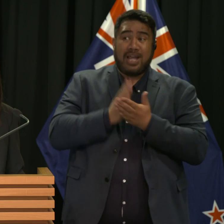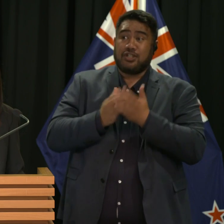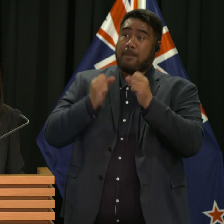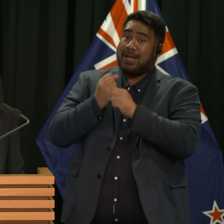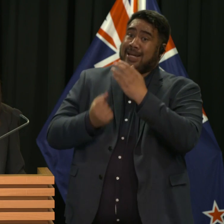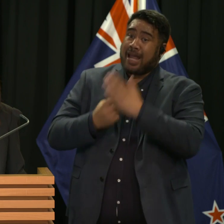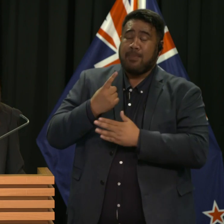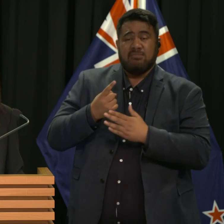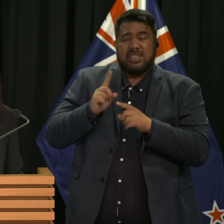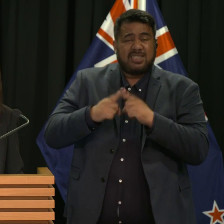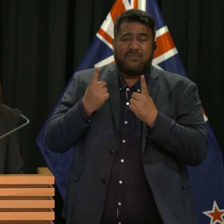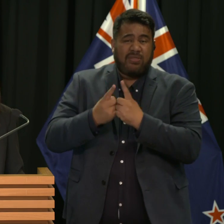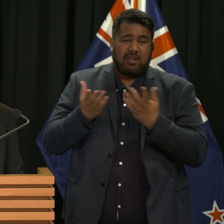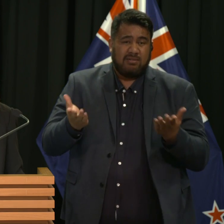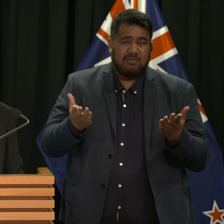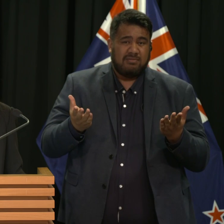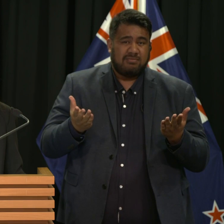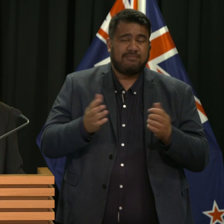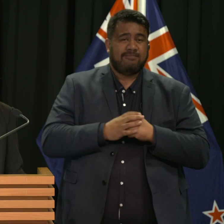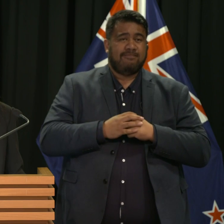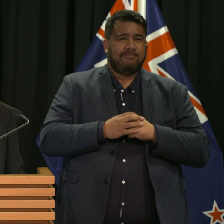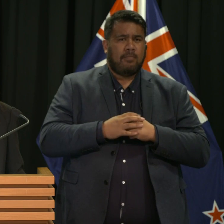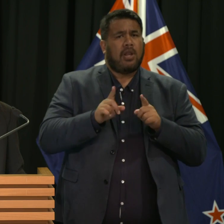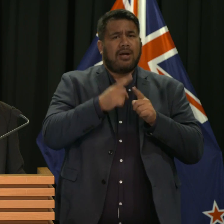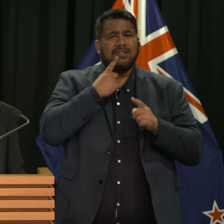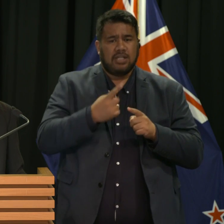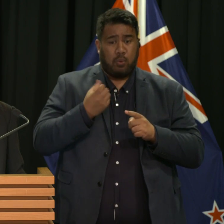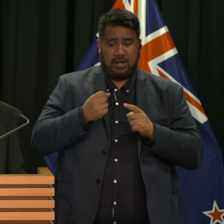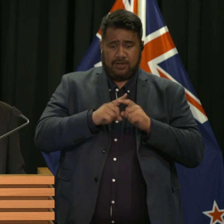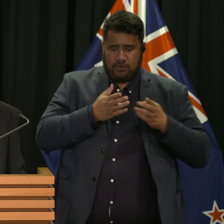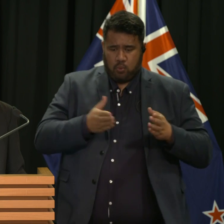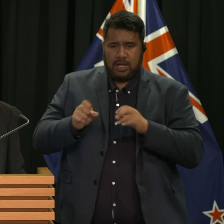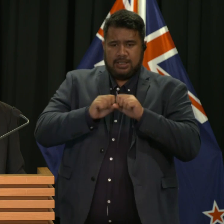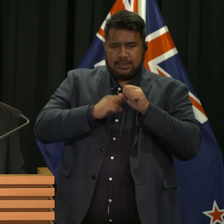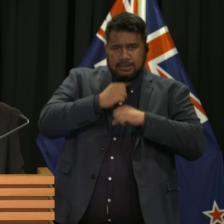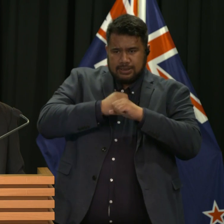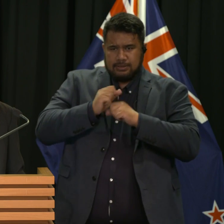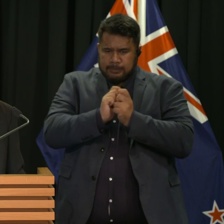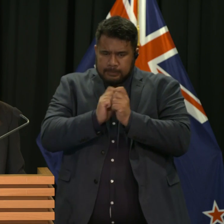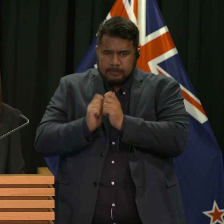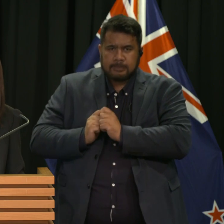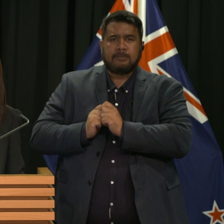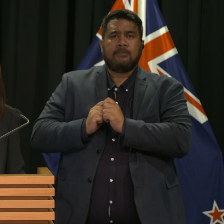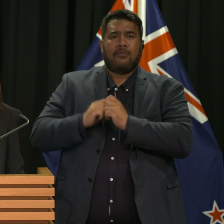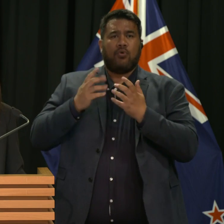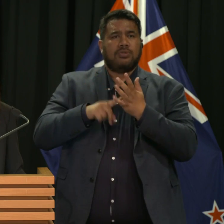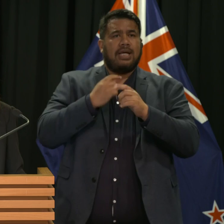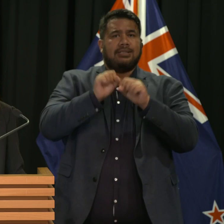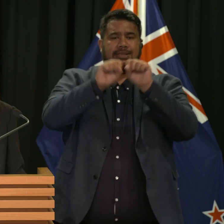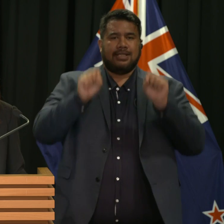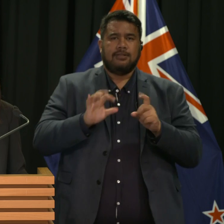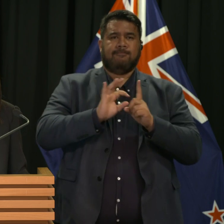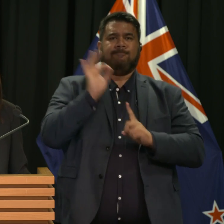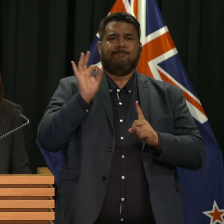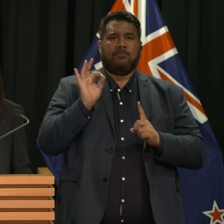in practice. As I say, though, there are a number of mechanisms by which we can deliver fairness in our tax system. Many of those we are